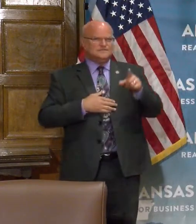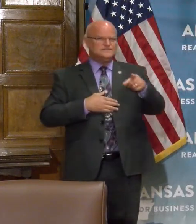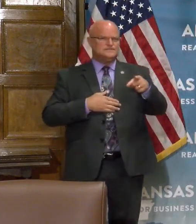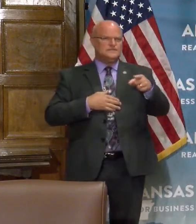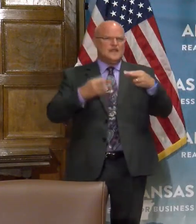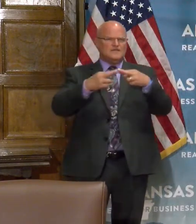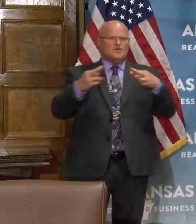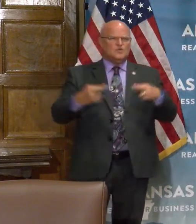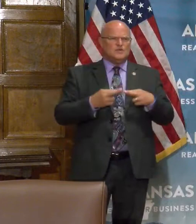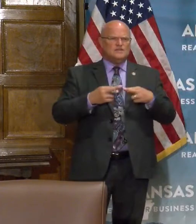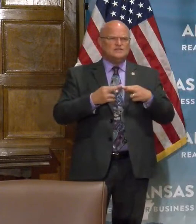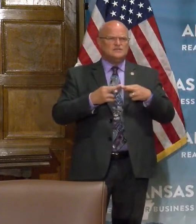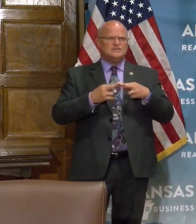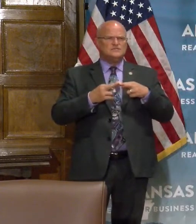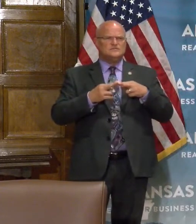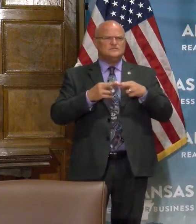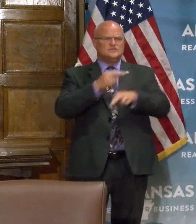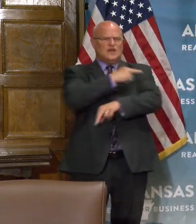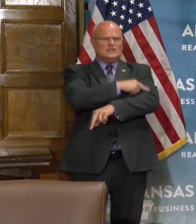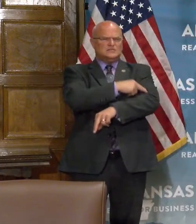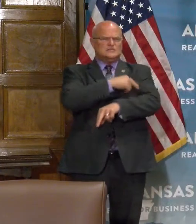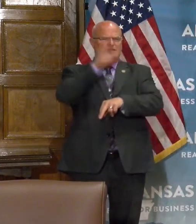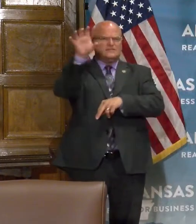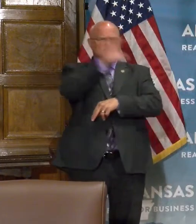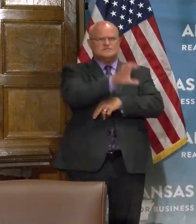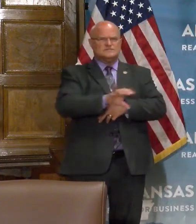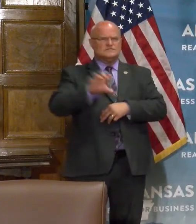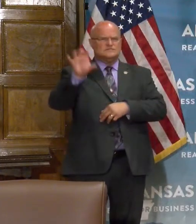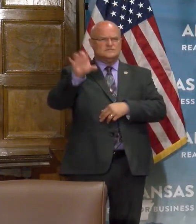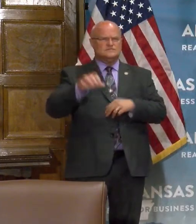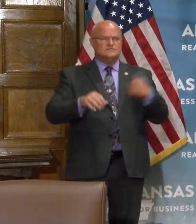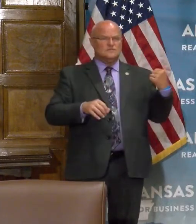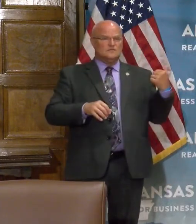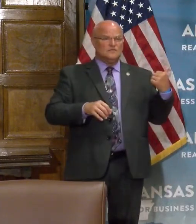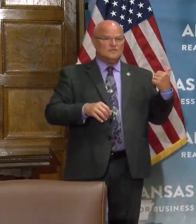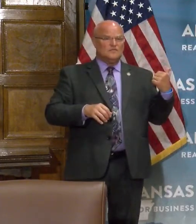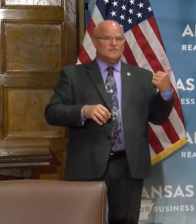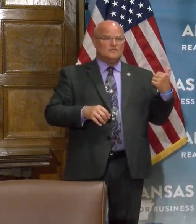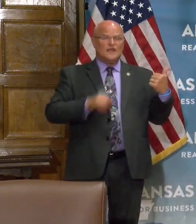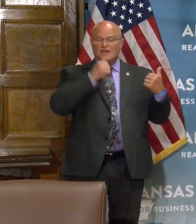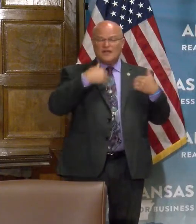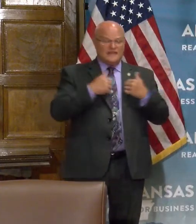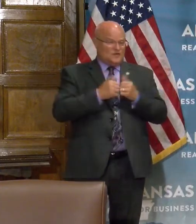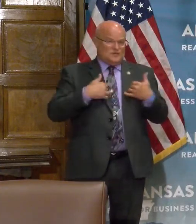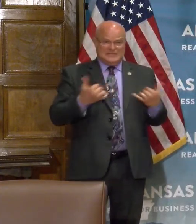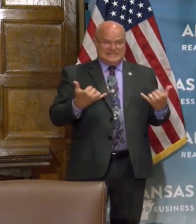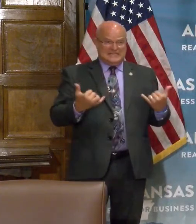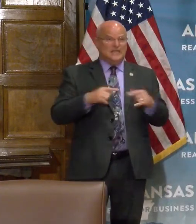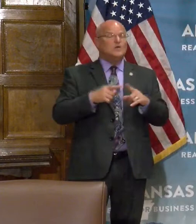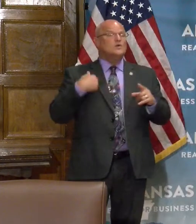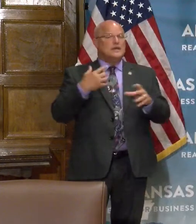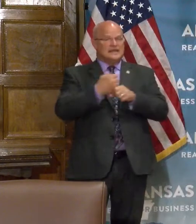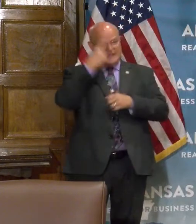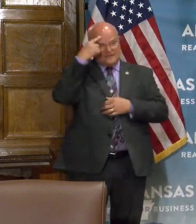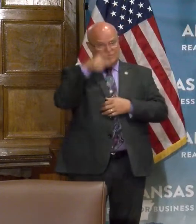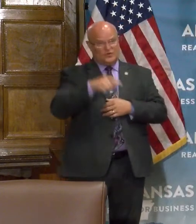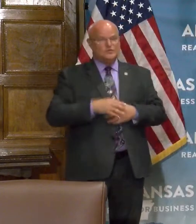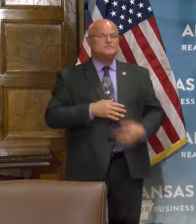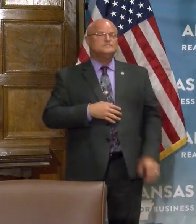a regional breakdown of hospitalizations? Regional breakdown, I don't have that with me today, but we can get that